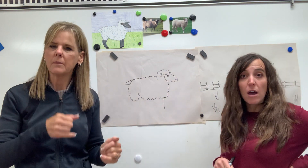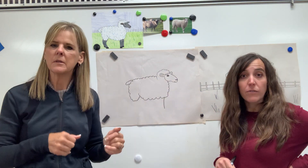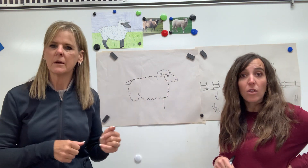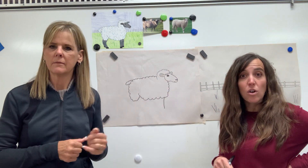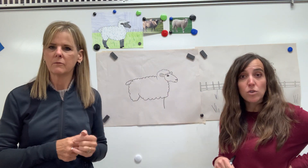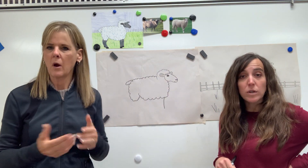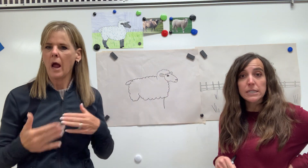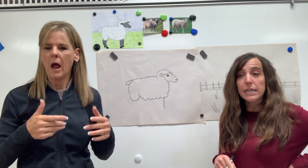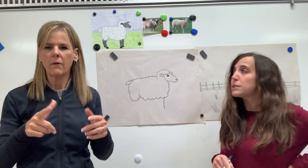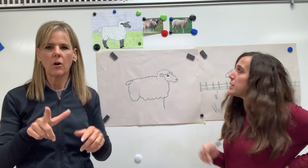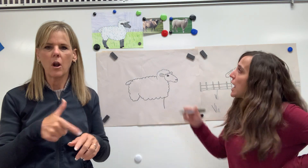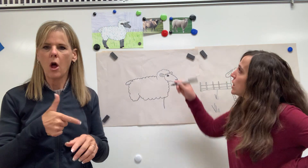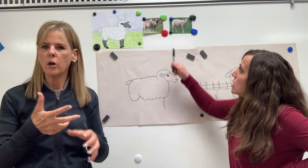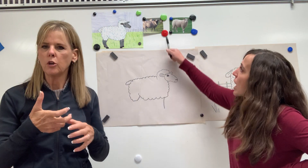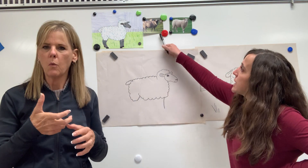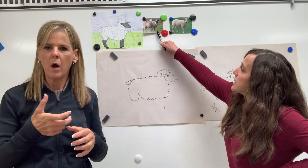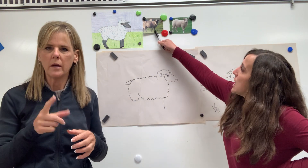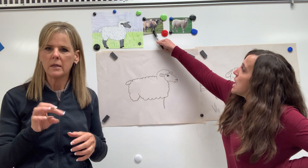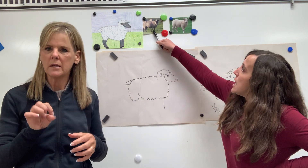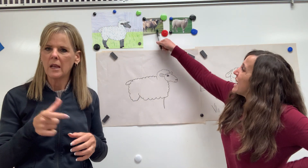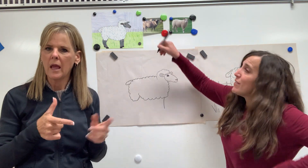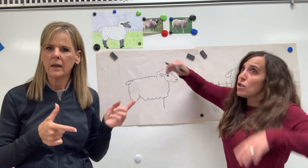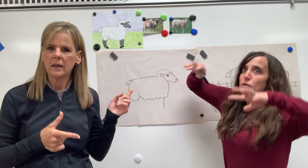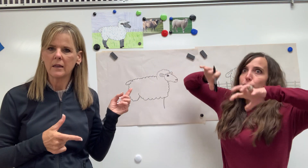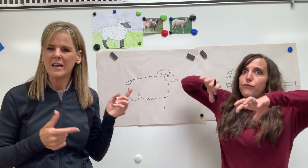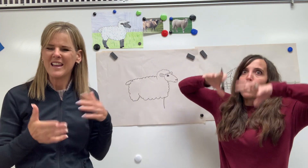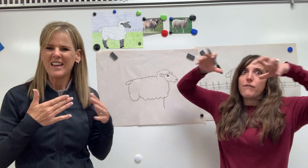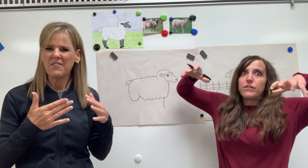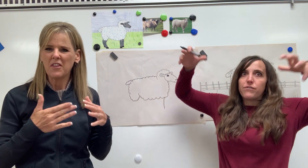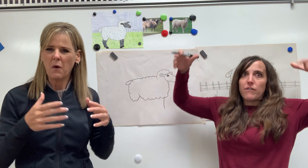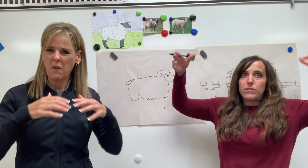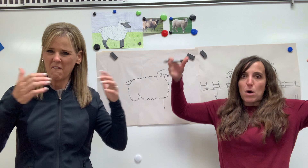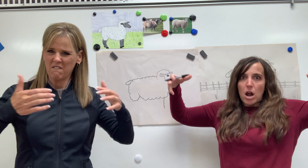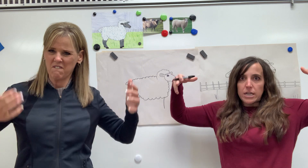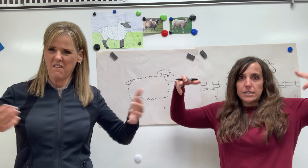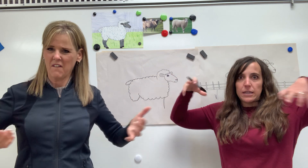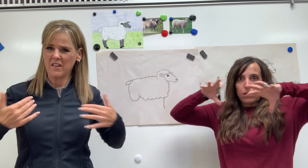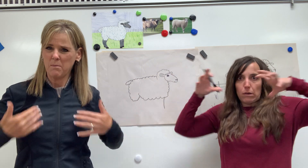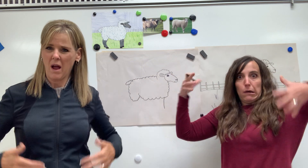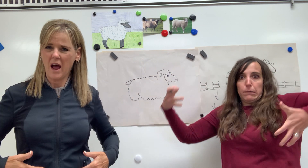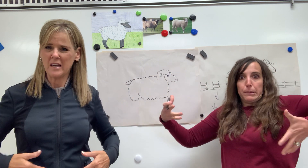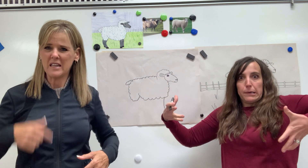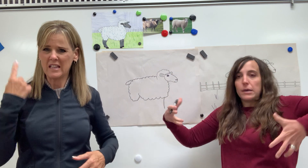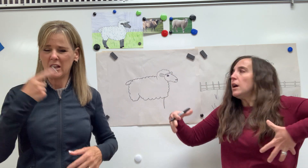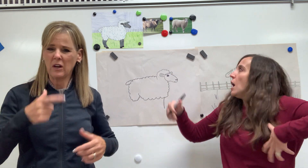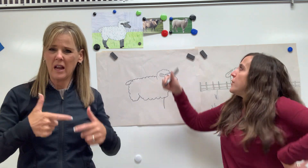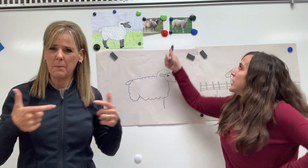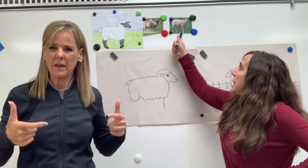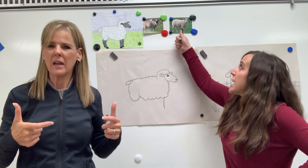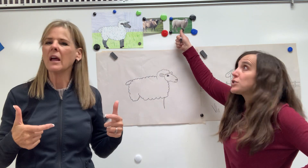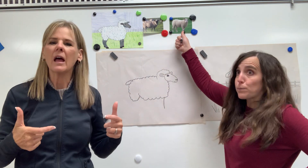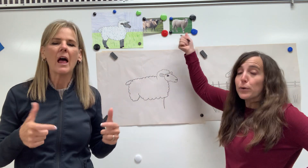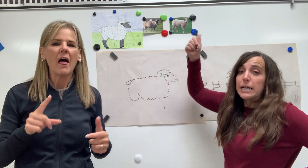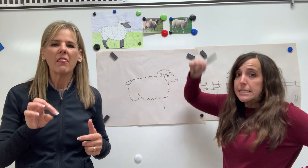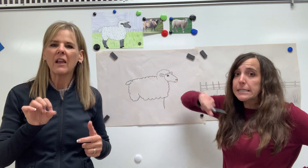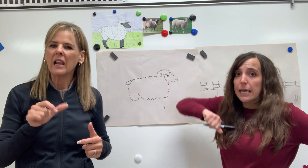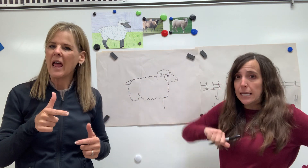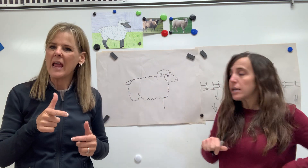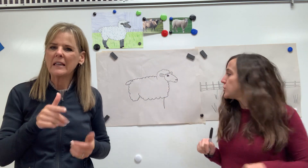however long you want his leg to be. And look guys, even though they're fluffy, fluffy bodies and they look kind of big, the legs are pretty skinny. So